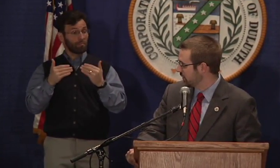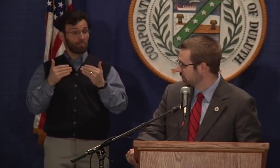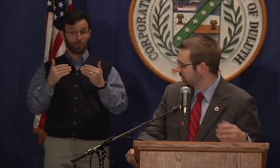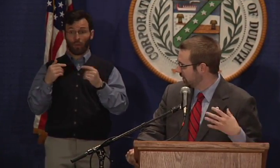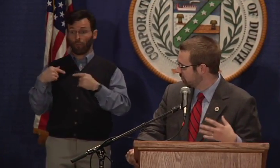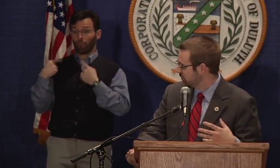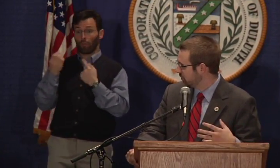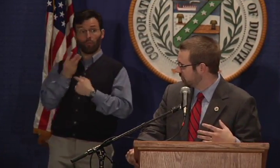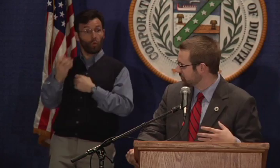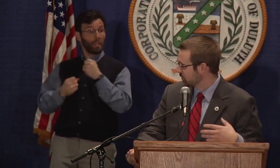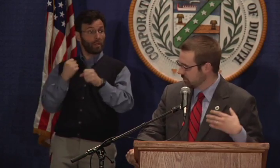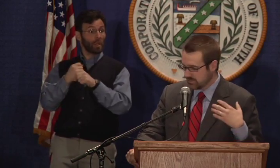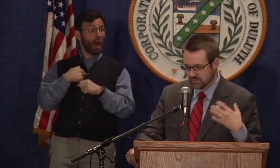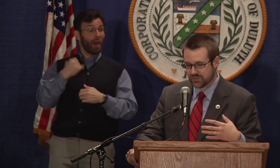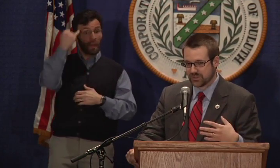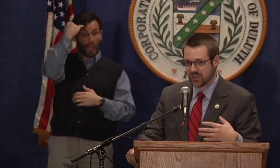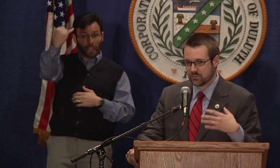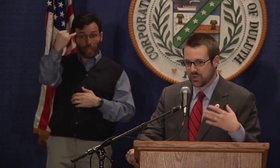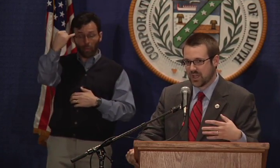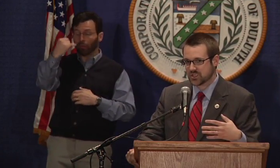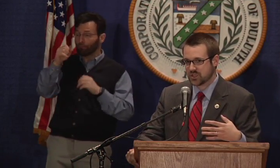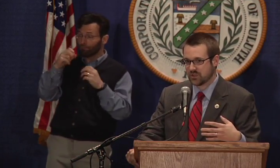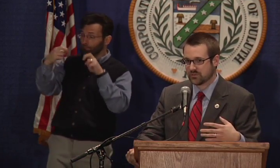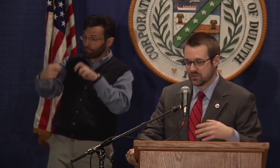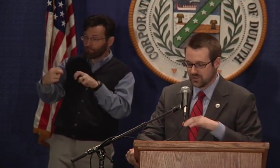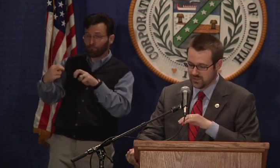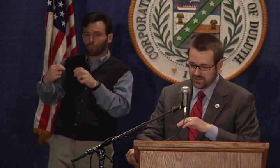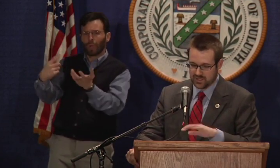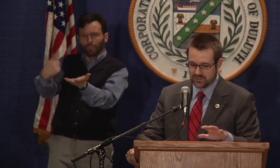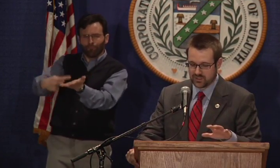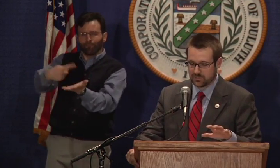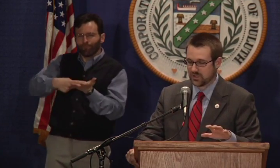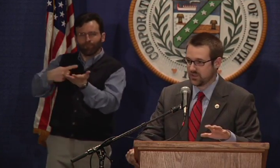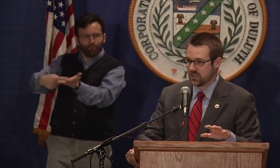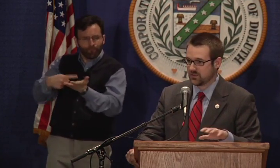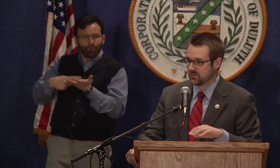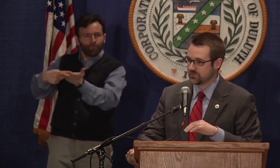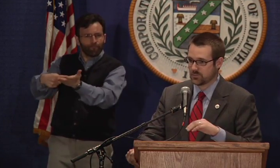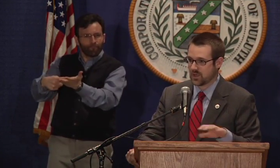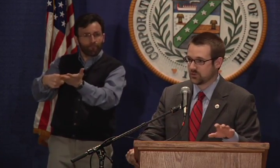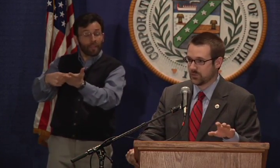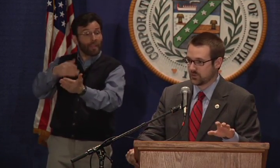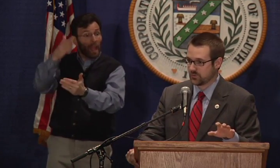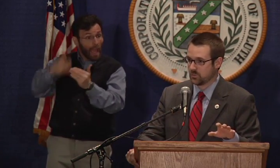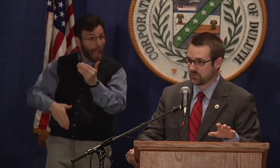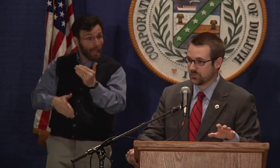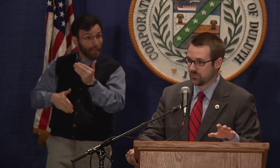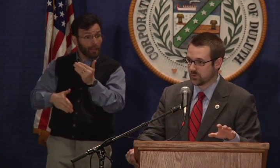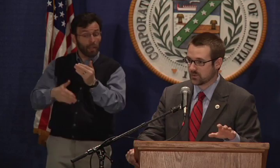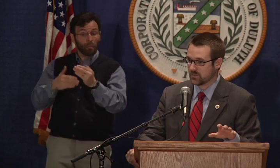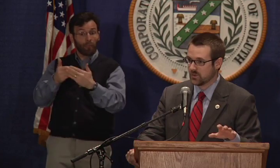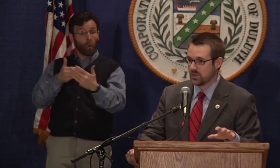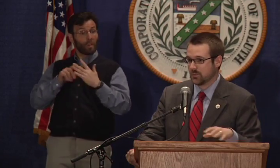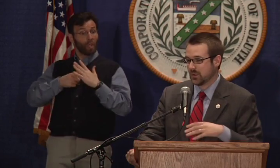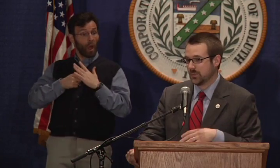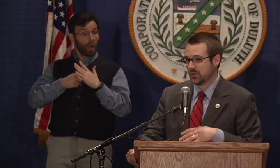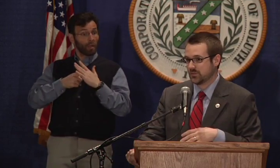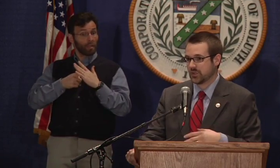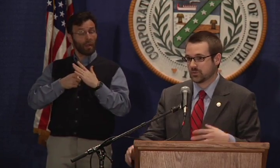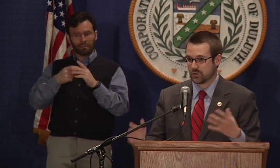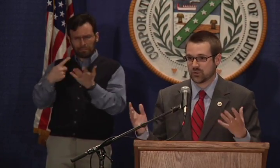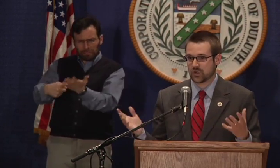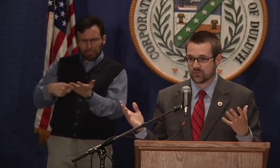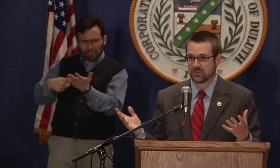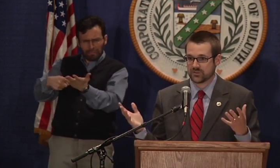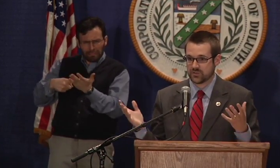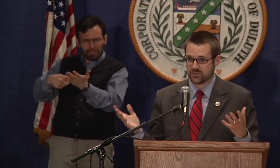enjoyed the fact that I'll have an idea, we'll sit down, we'll hash it out, and the idea by the end is dramatically better than it was before. And in my opinion,